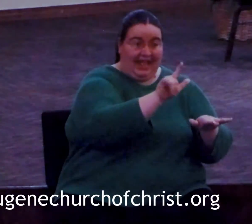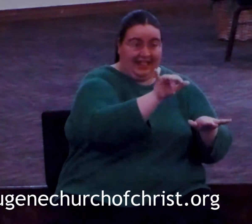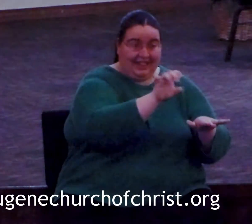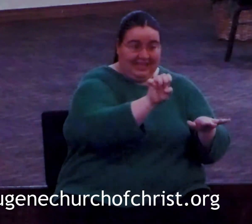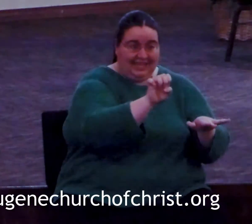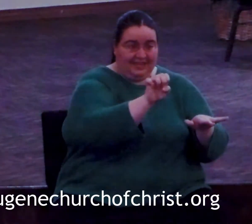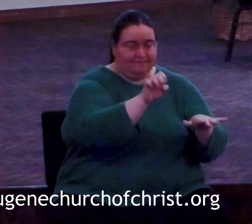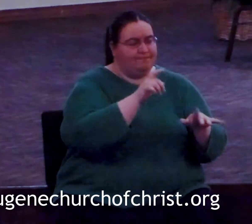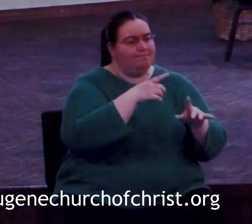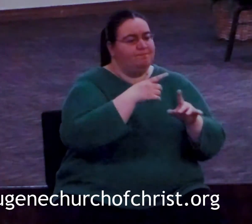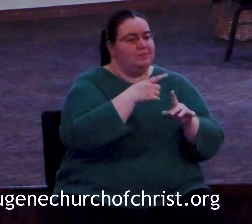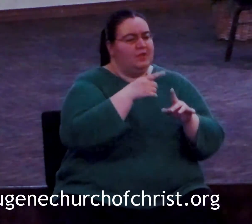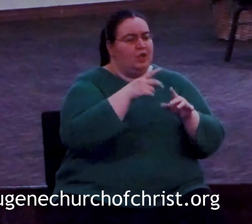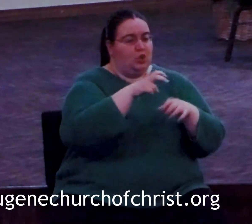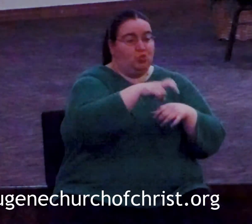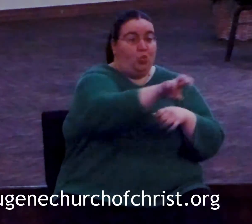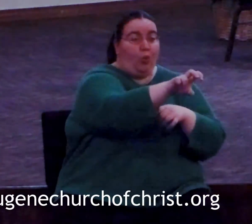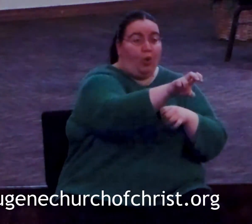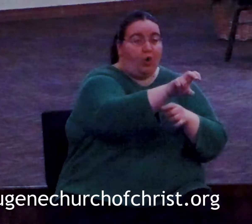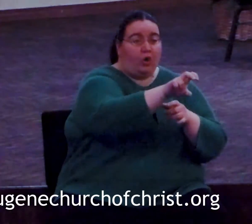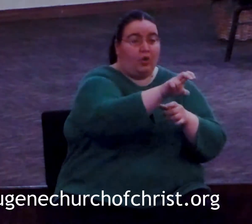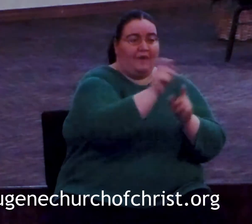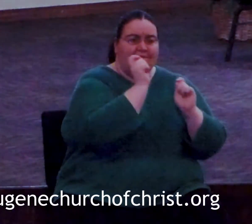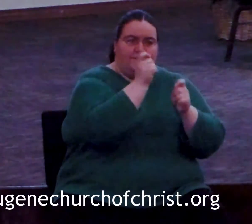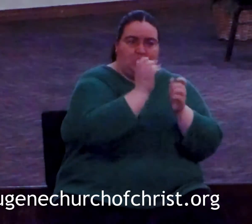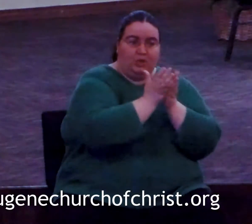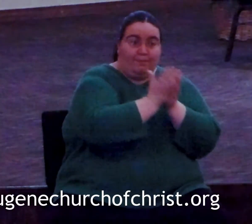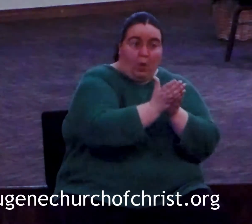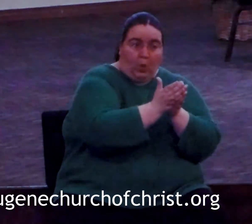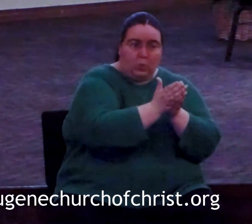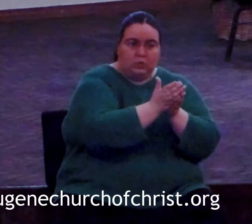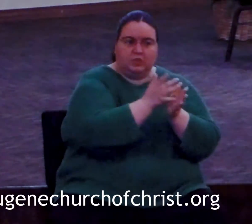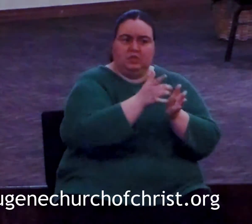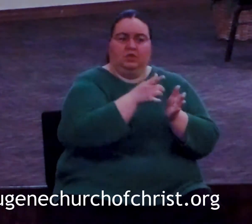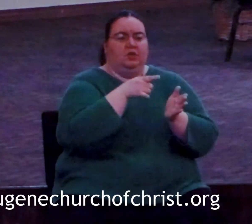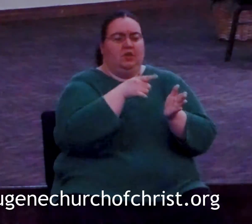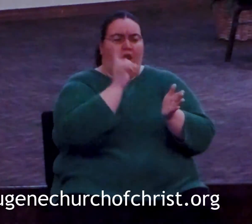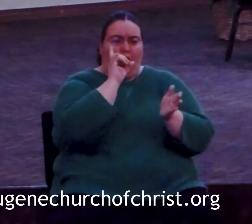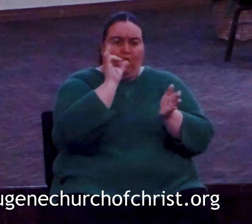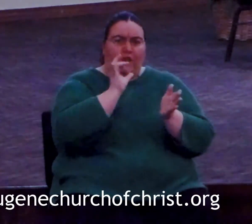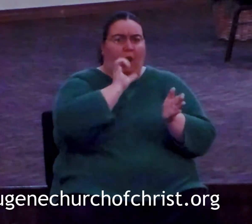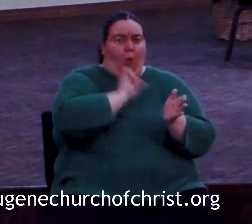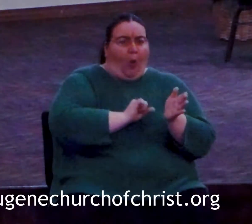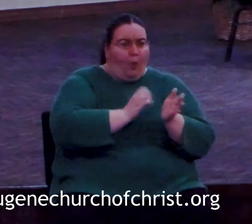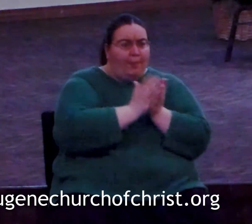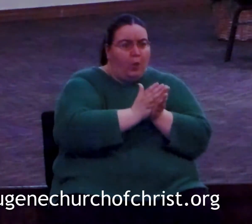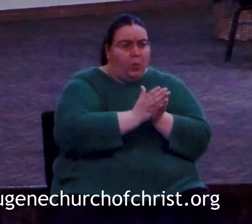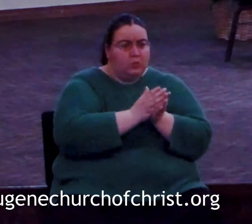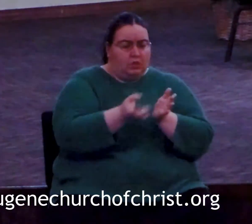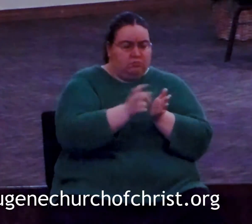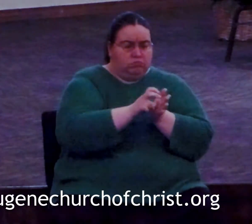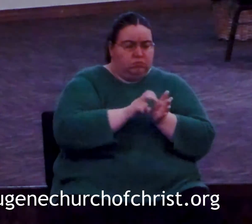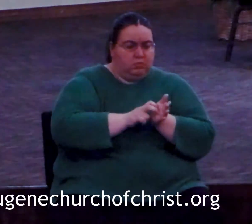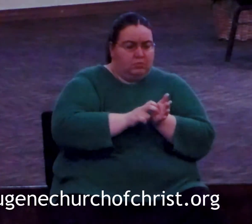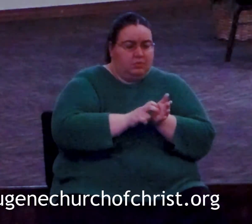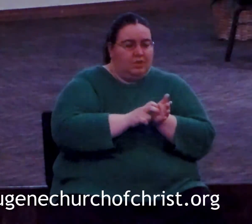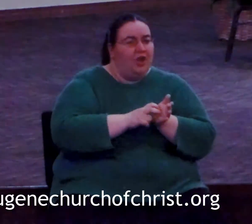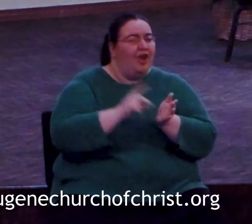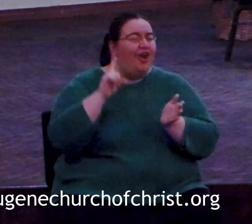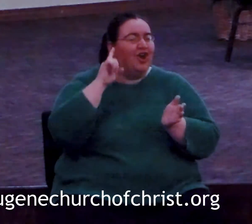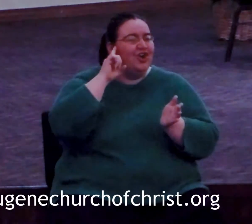old-looking fishing boat that's supposed to be what it would look like in that time period, and they all filed on there and got on, and then he heard the engine